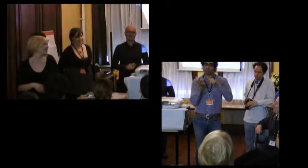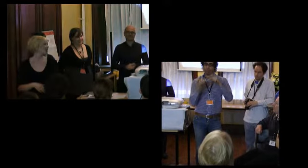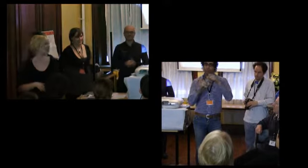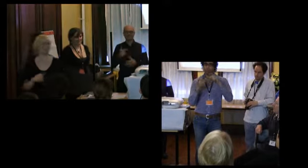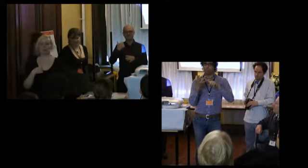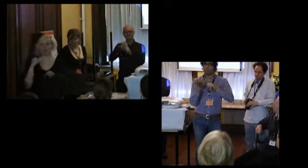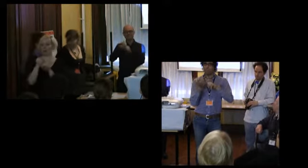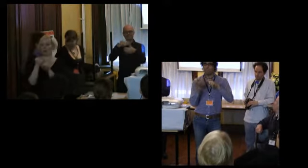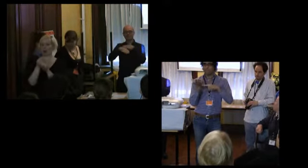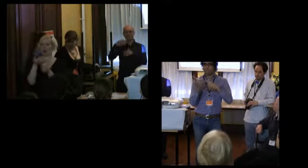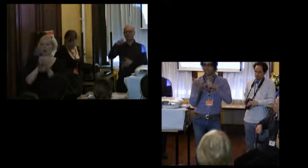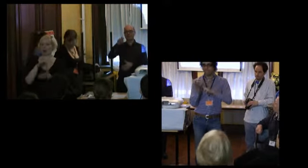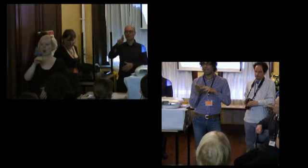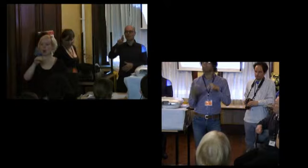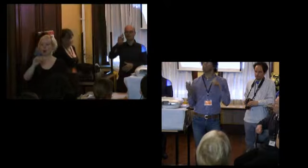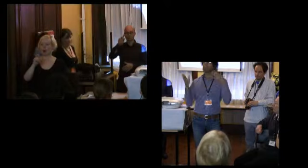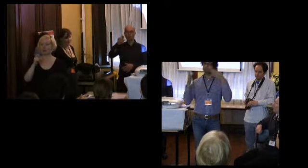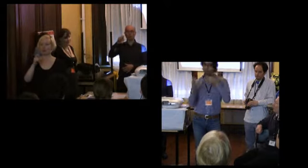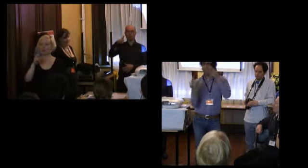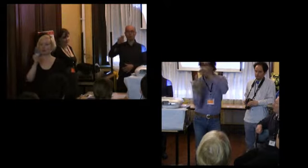I work at the Metropolitan Museum